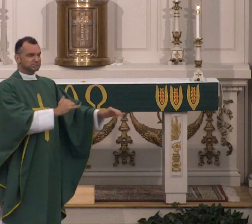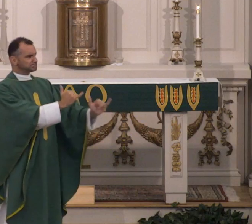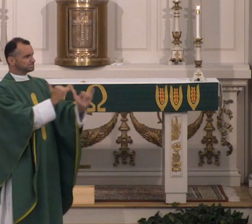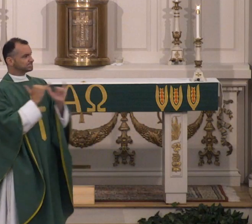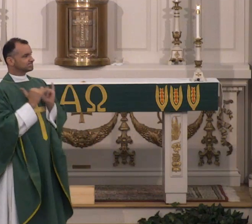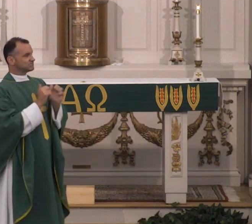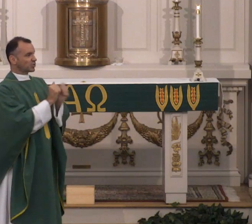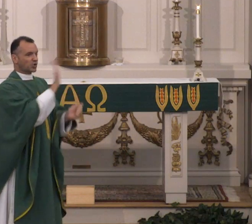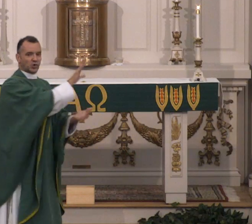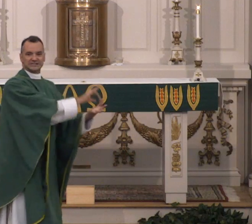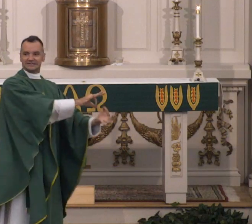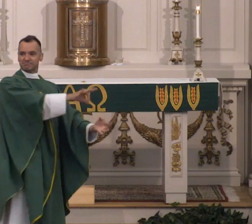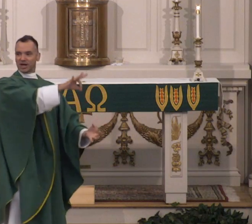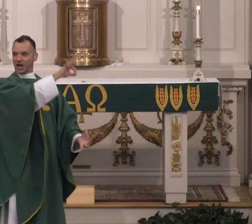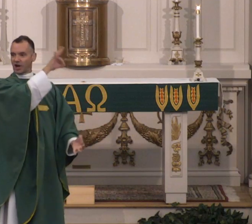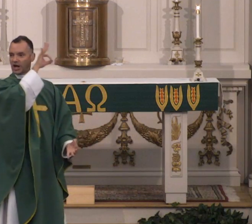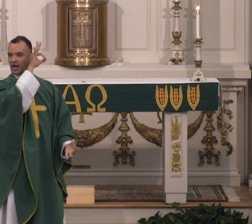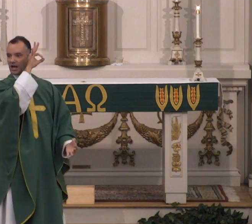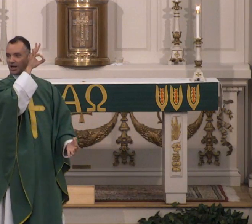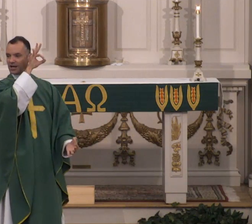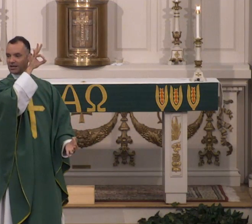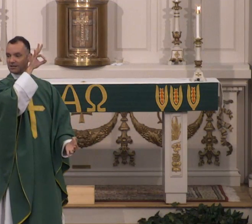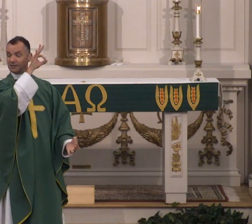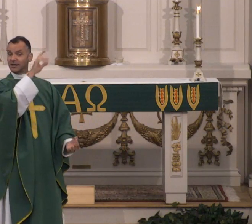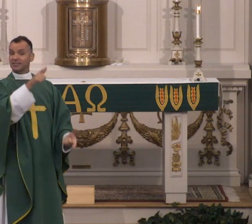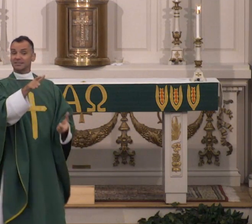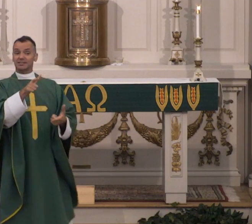you respond, "And with your spirit."